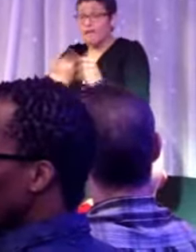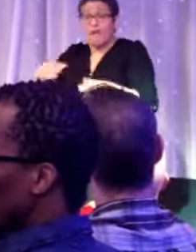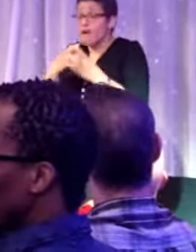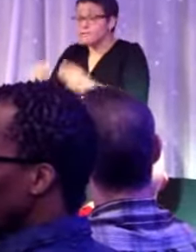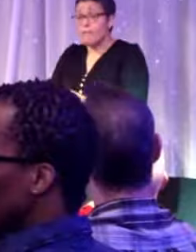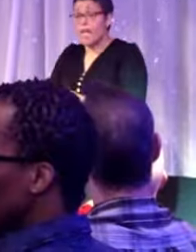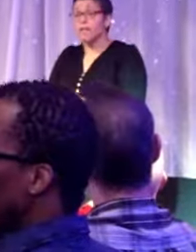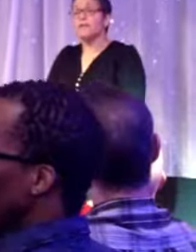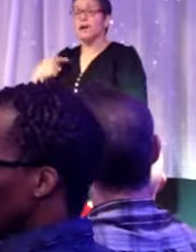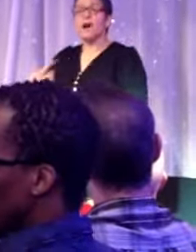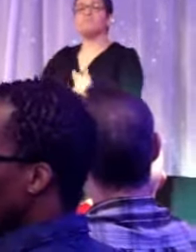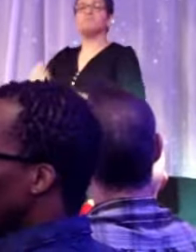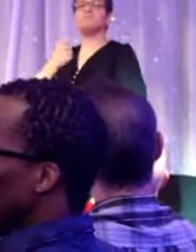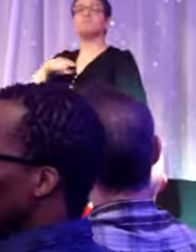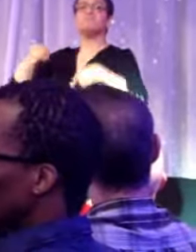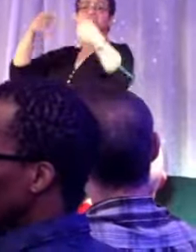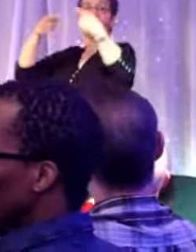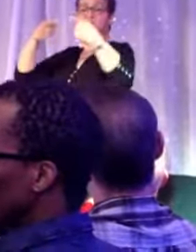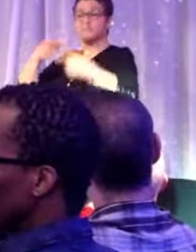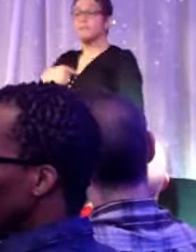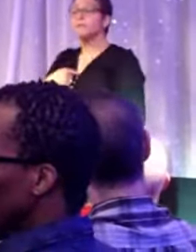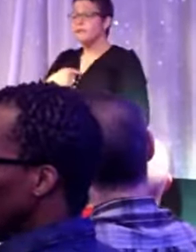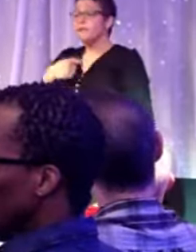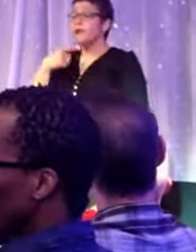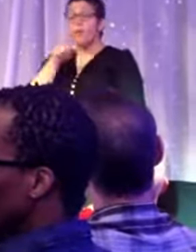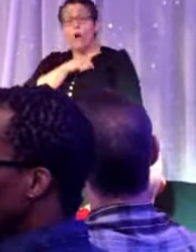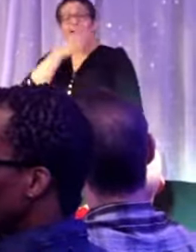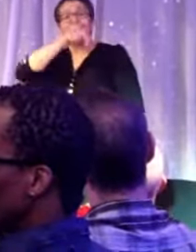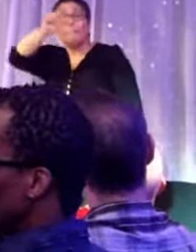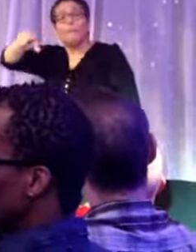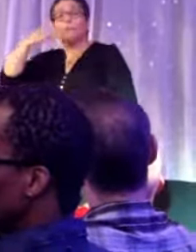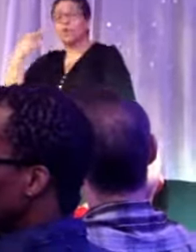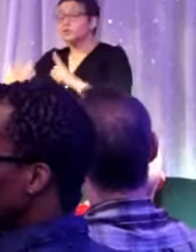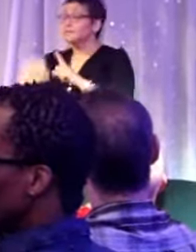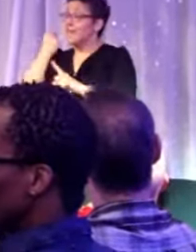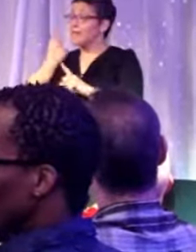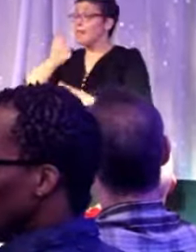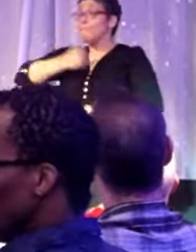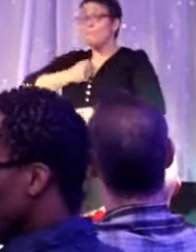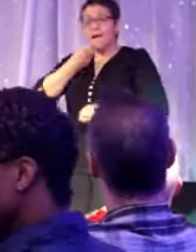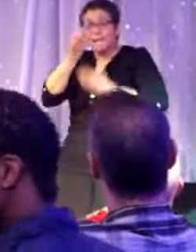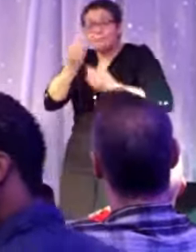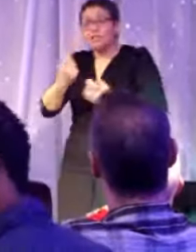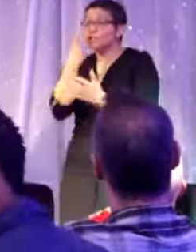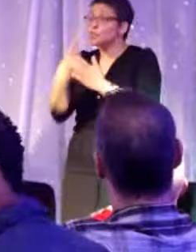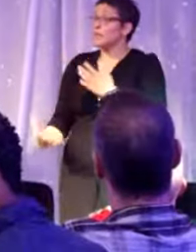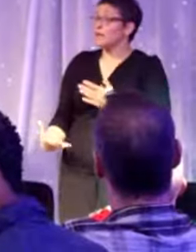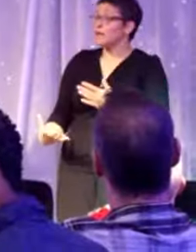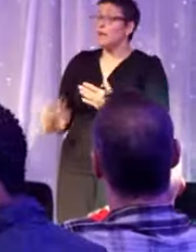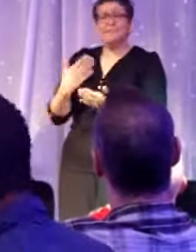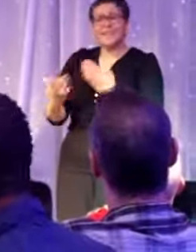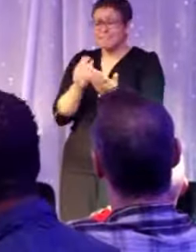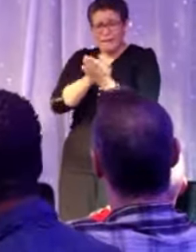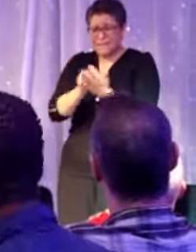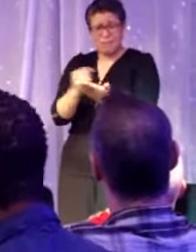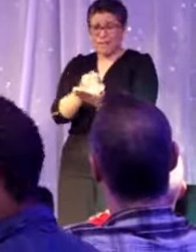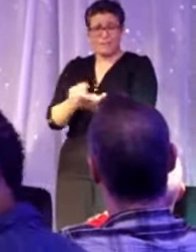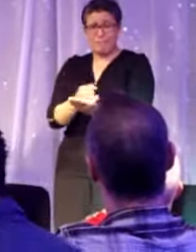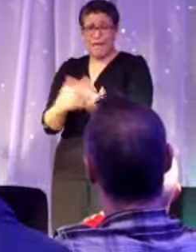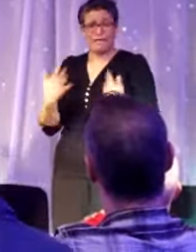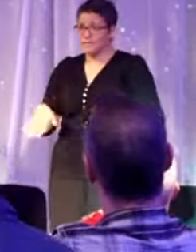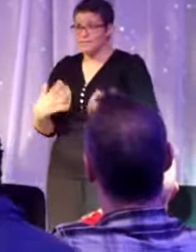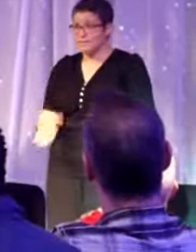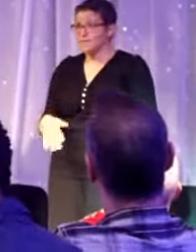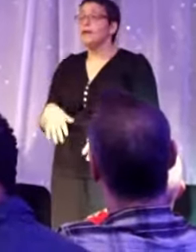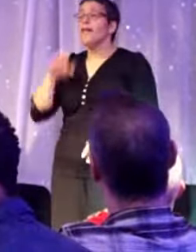spell. Encouraged by those who could tell, my expression was unique despite my handwriting being oblique and they